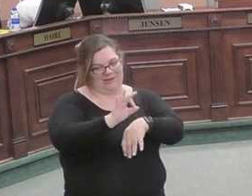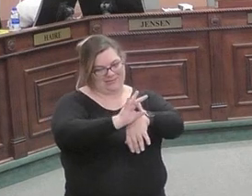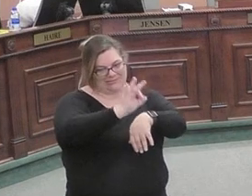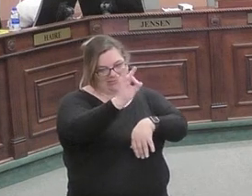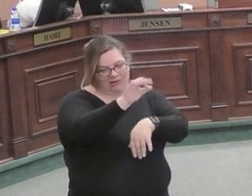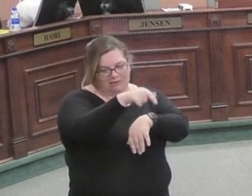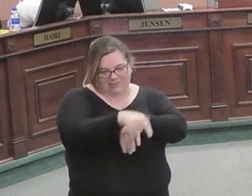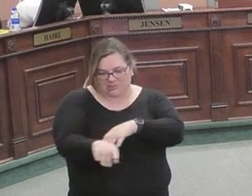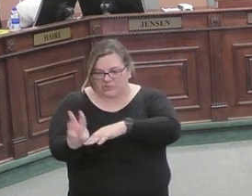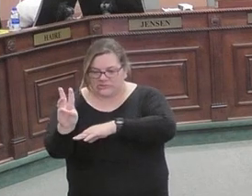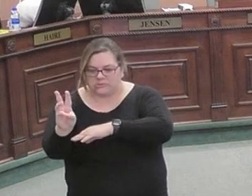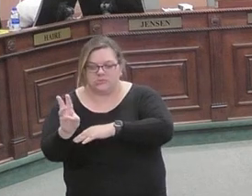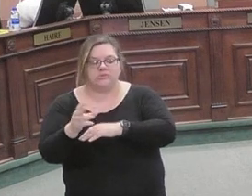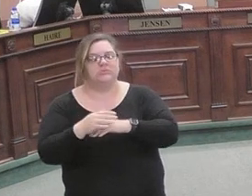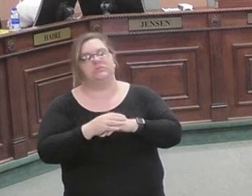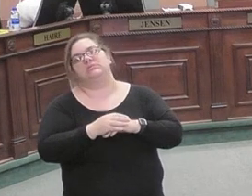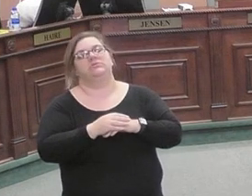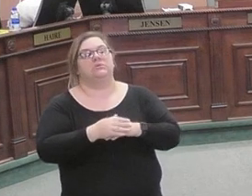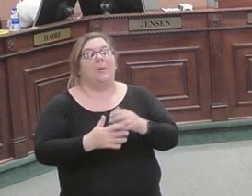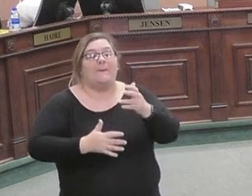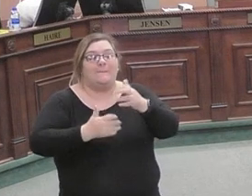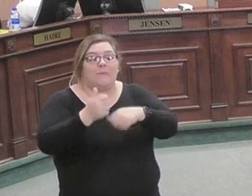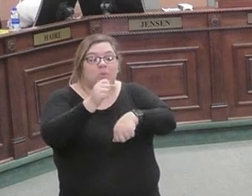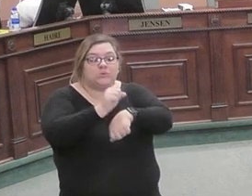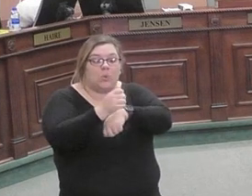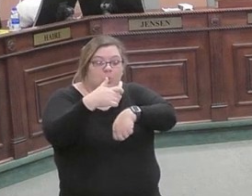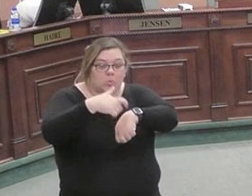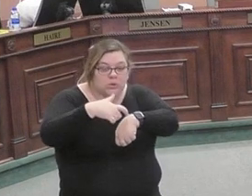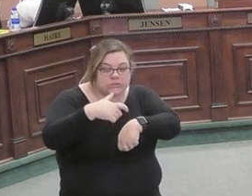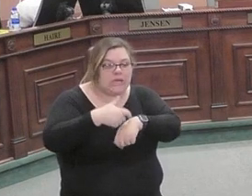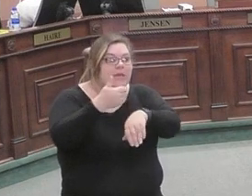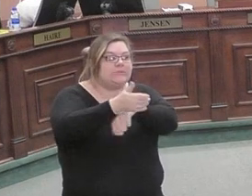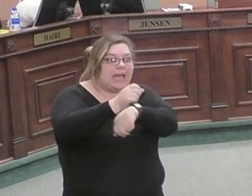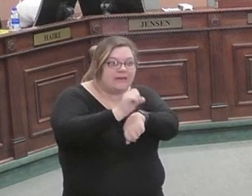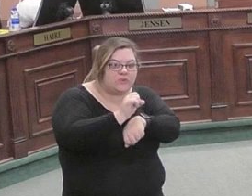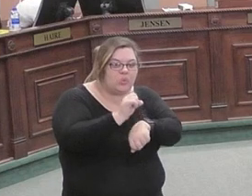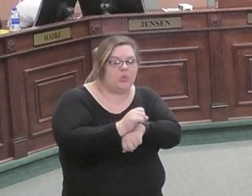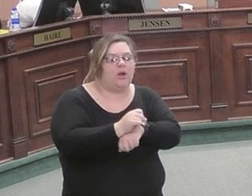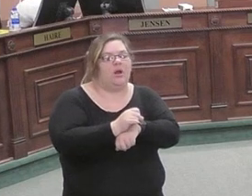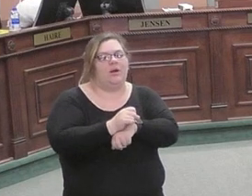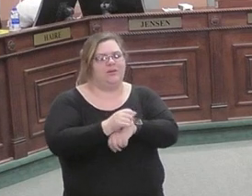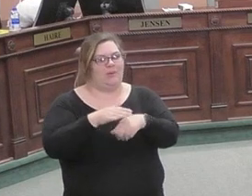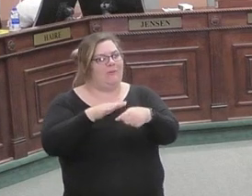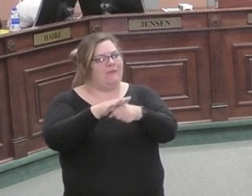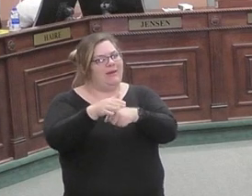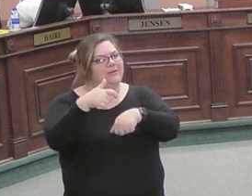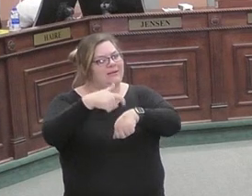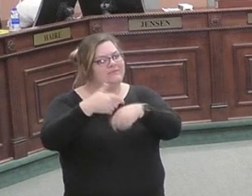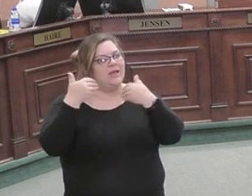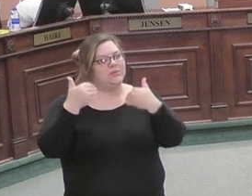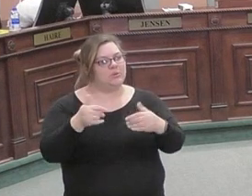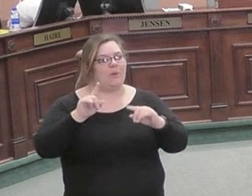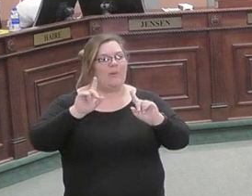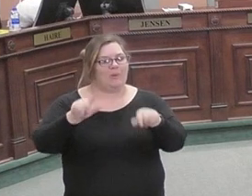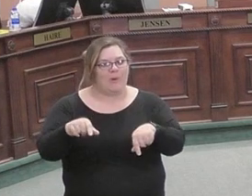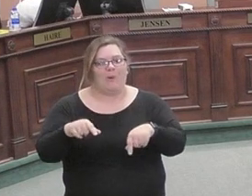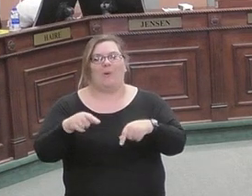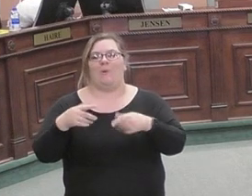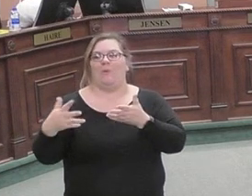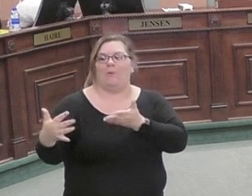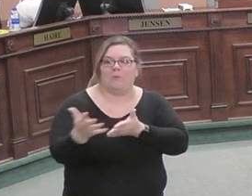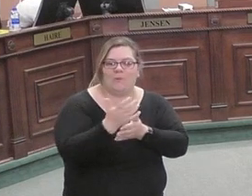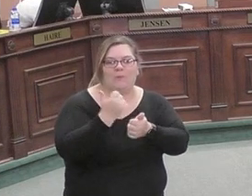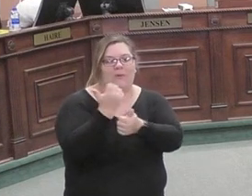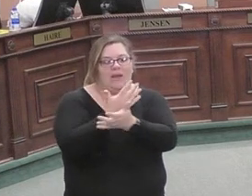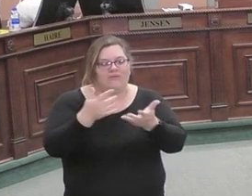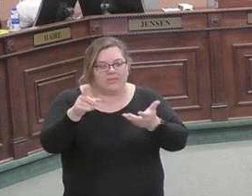most work times and after work to give people ample time to get the necessary supplies they need, and we wanted to get it started early so that we didn't impact